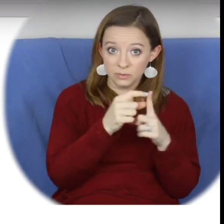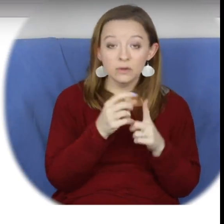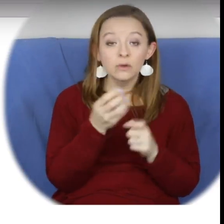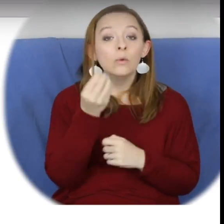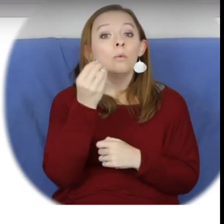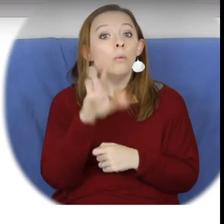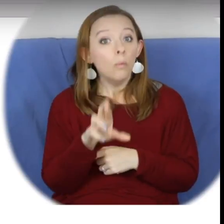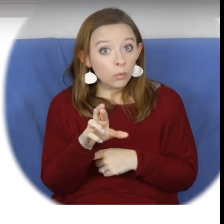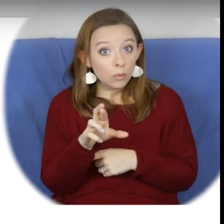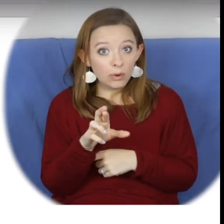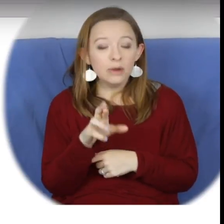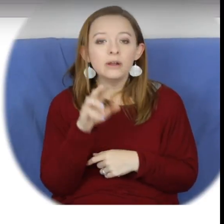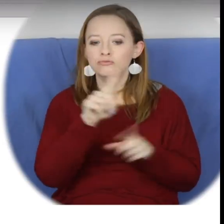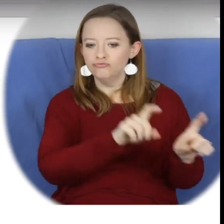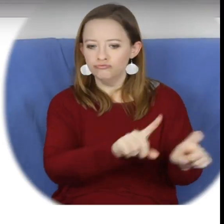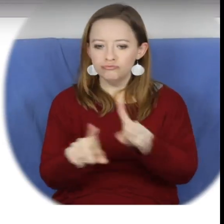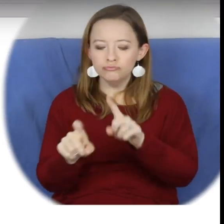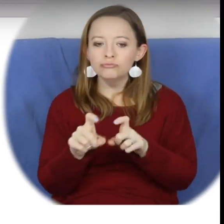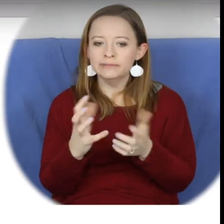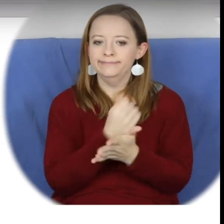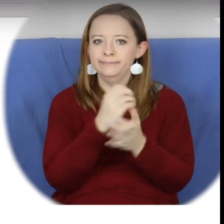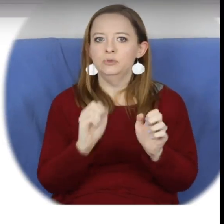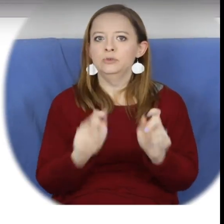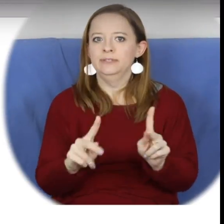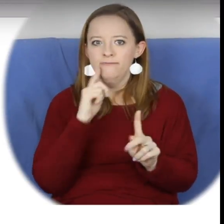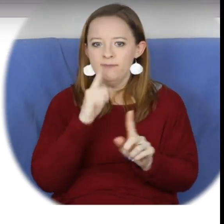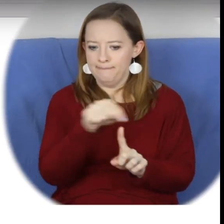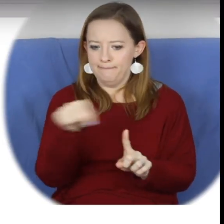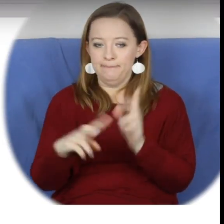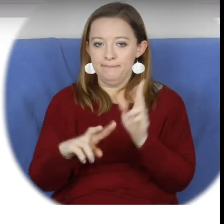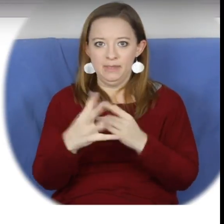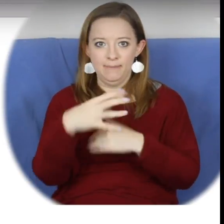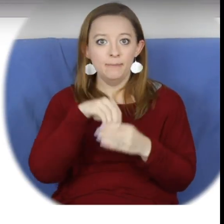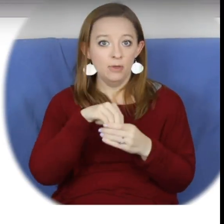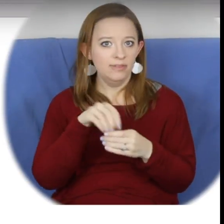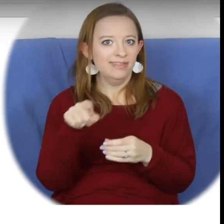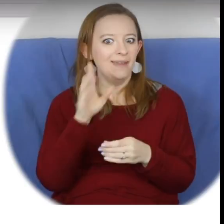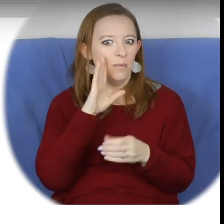YouTube. It's not anywhere. Or if I wanted to